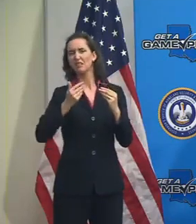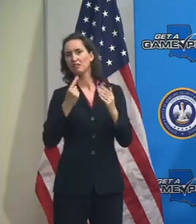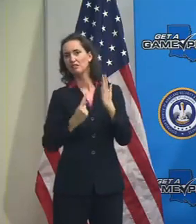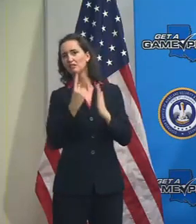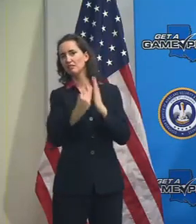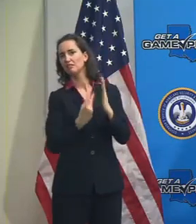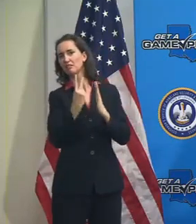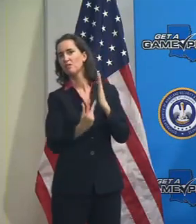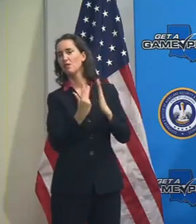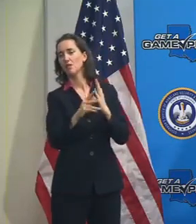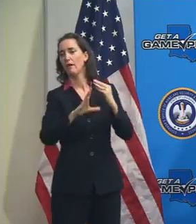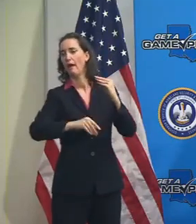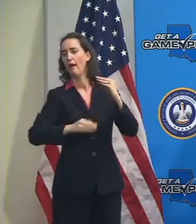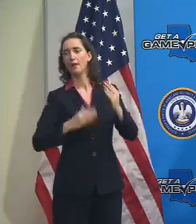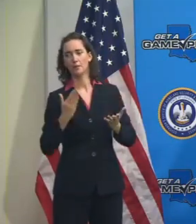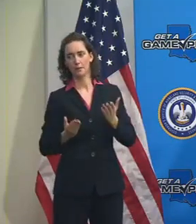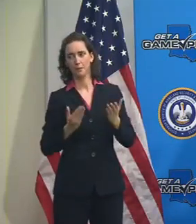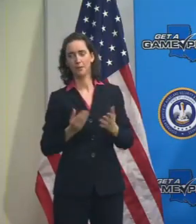hours as well.